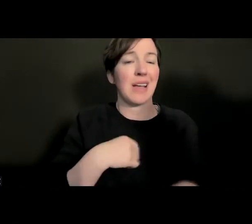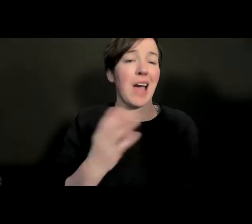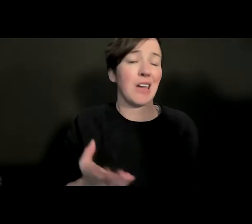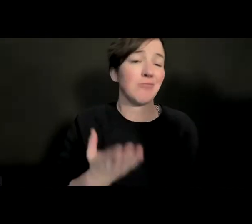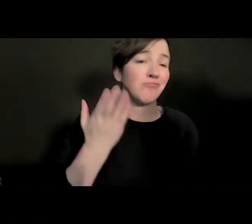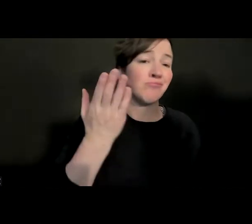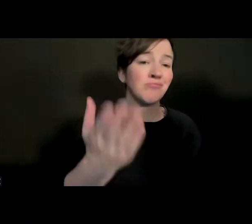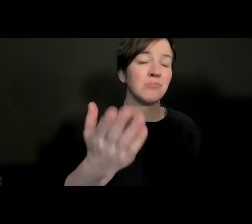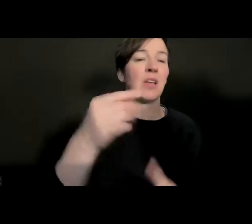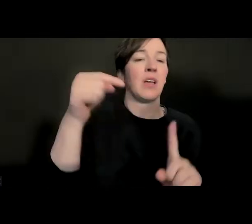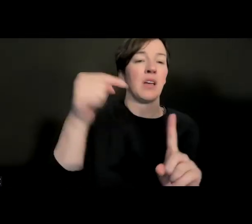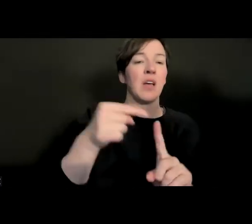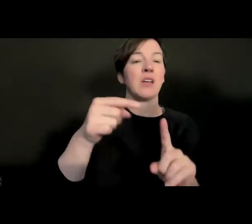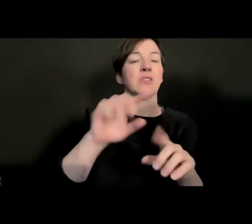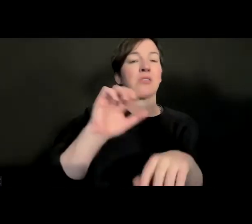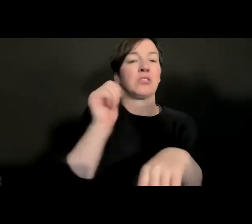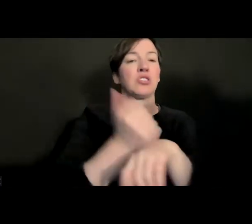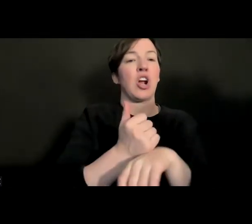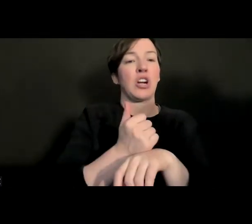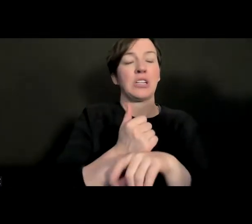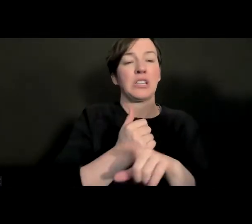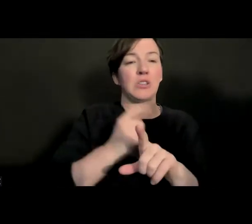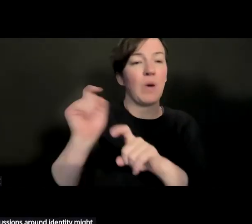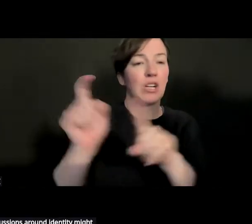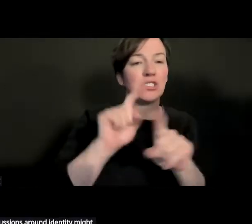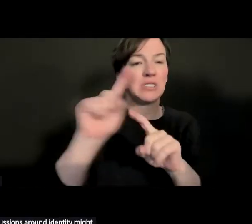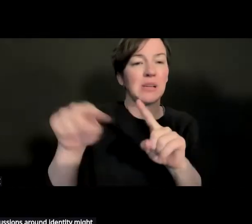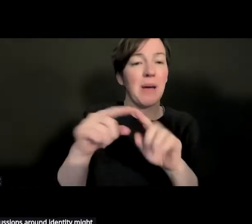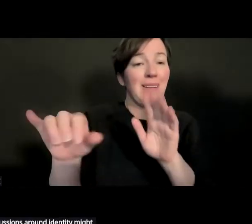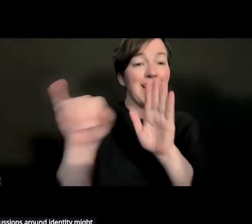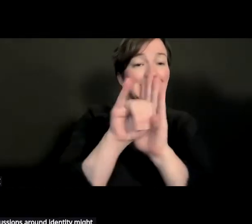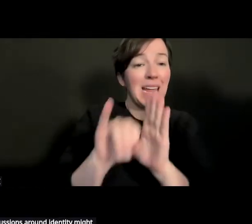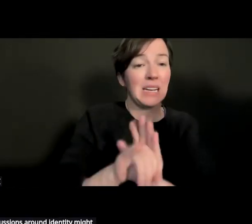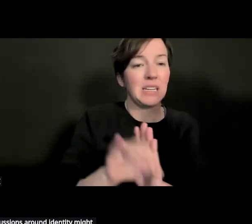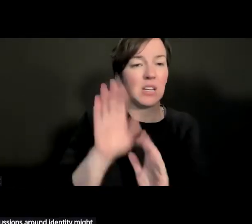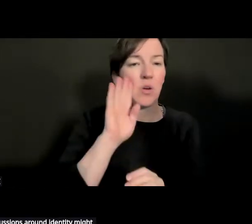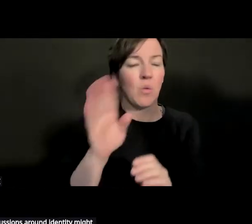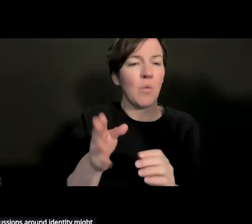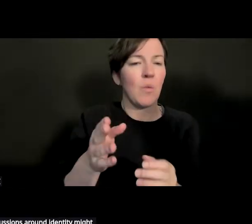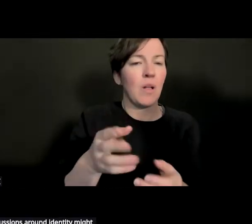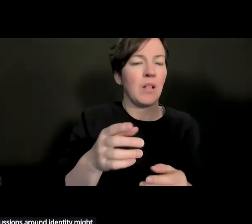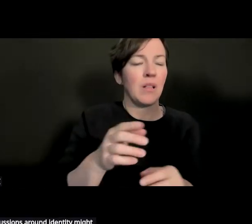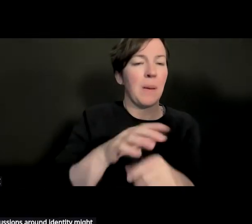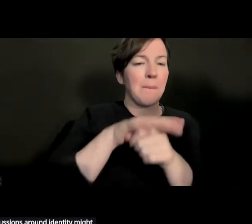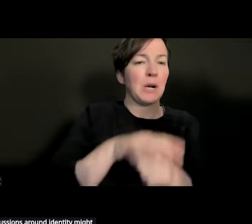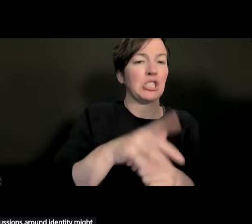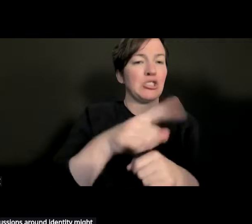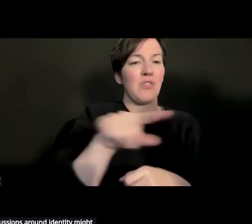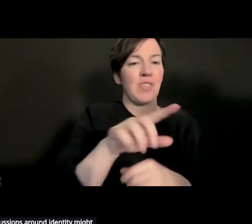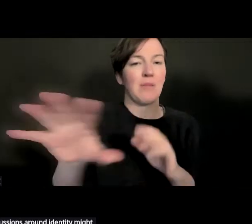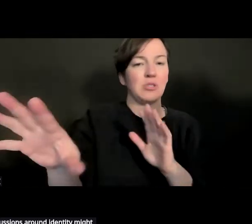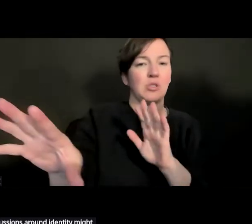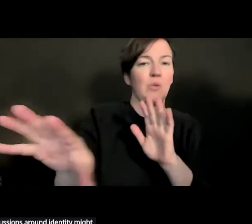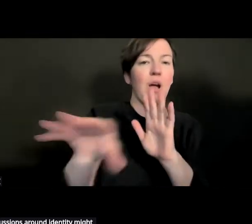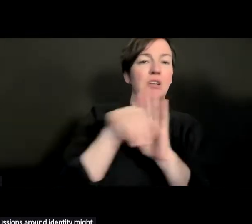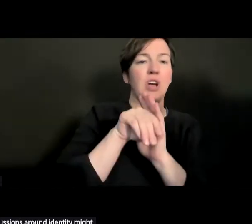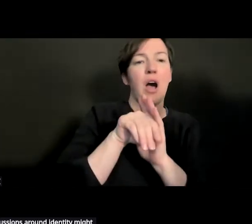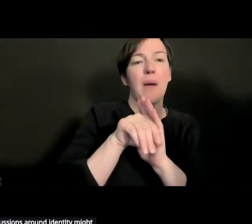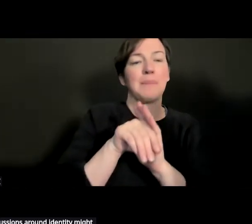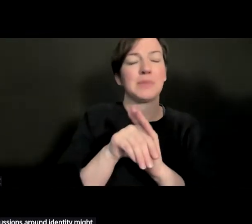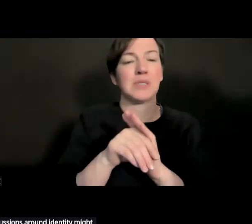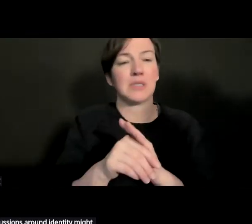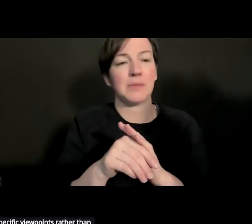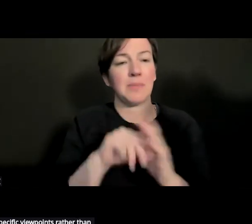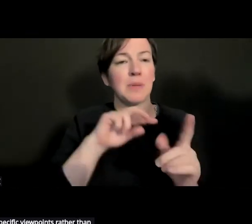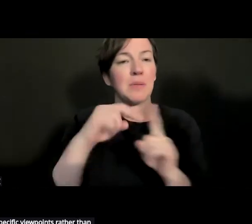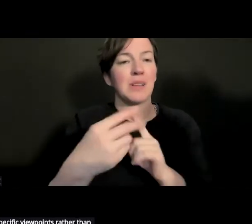discussions around identity might pressure students to adopt or repeat specific viewpoints rather than encouraging